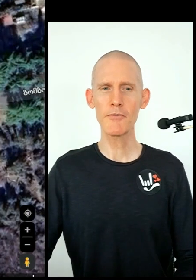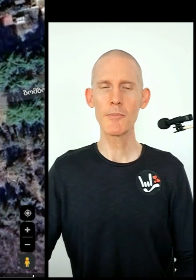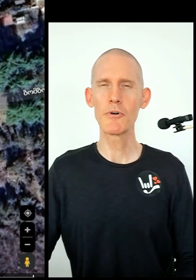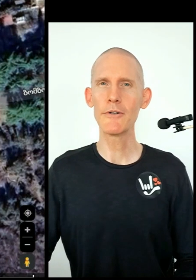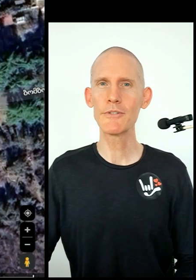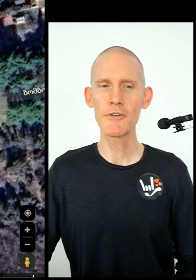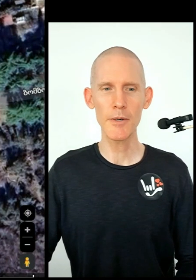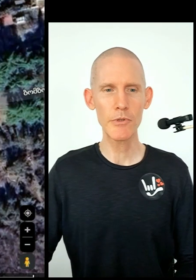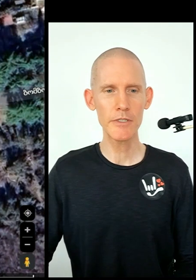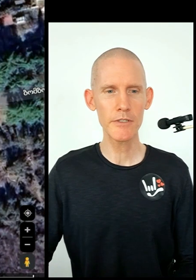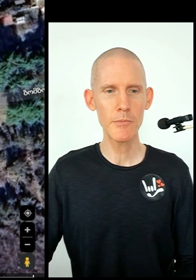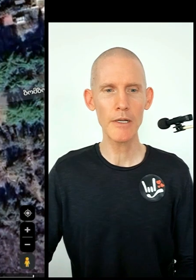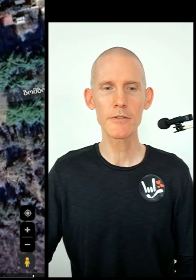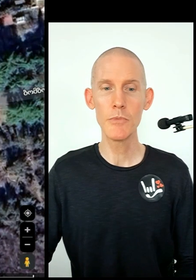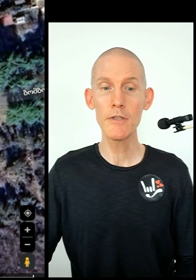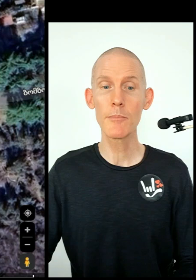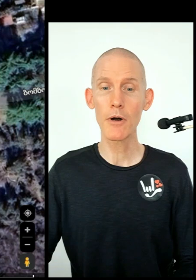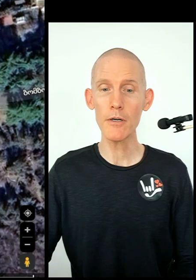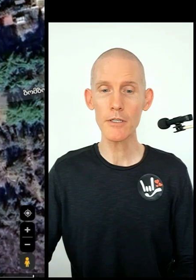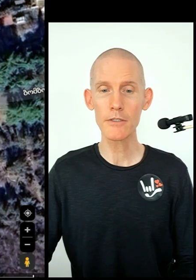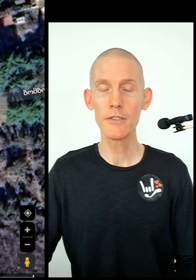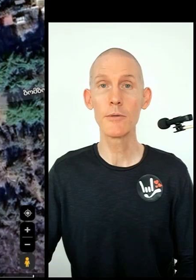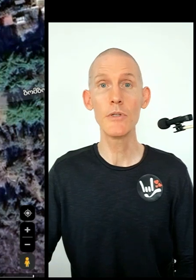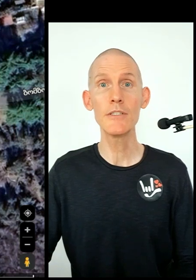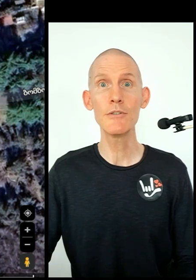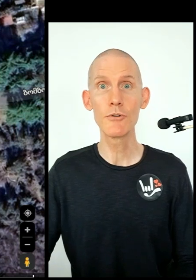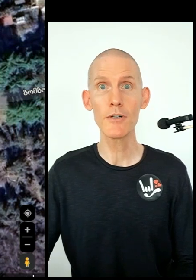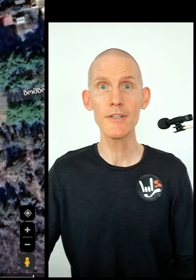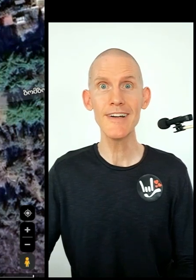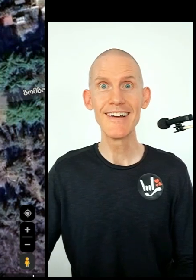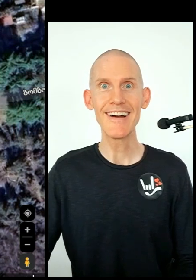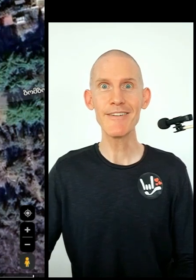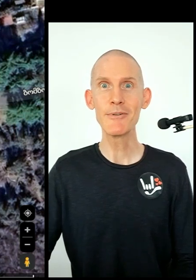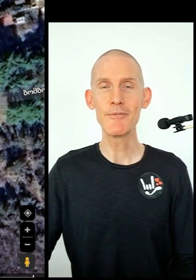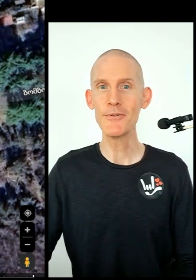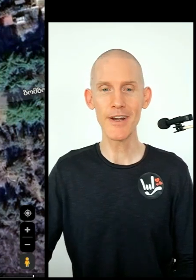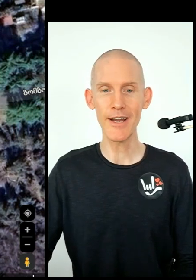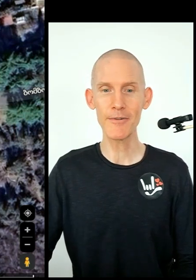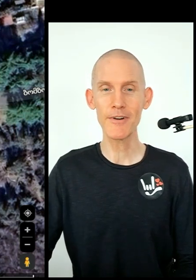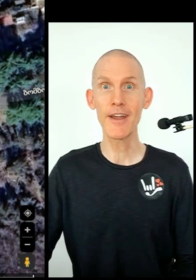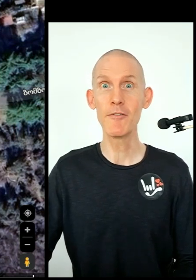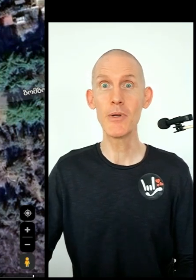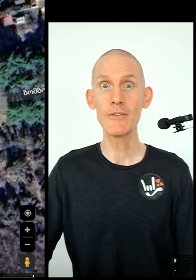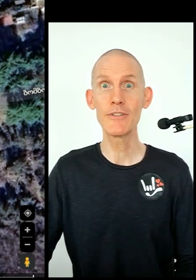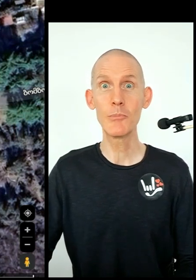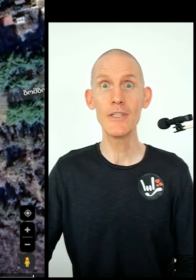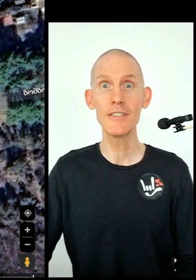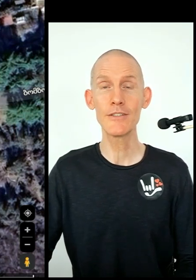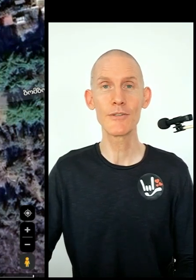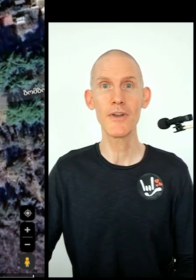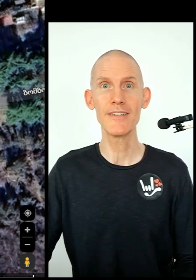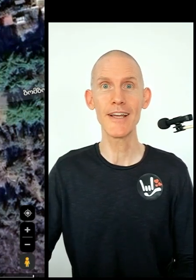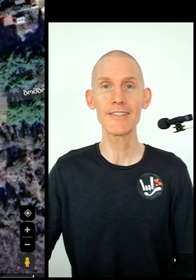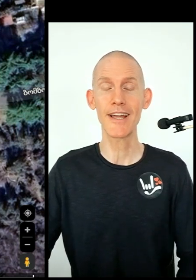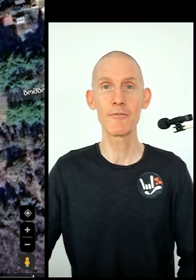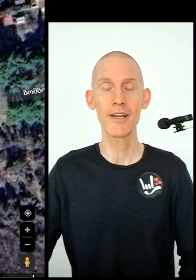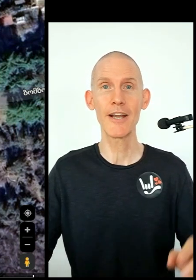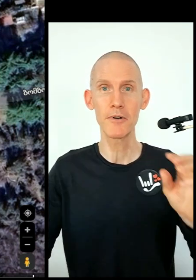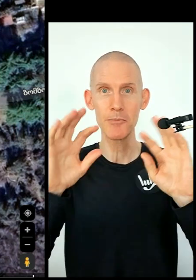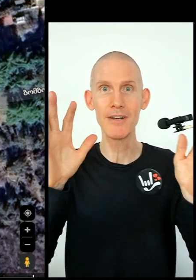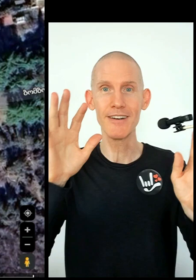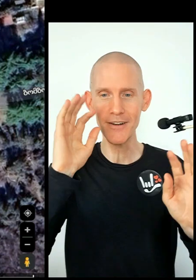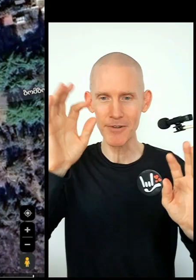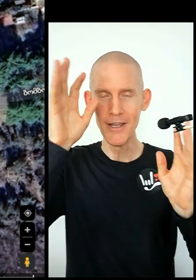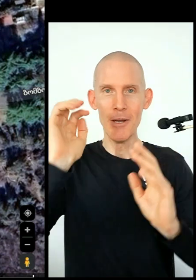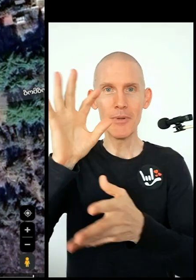Okay, so I don't know if I'm pronouncing it right, but this is in Matsminda Park. It's in Tbilisi, Georgia. If you ever haven't been to Tbilisi, it's just fantastic. I